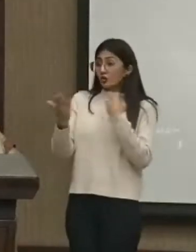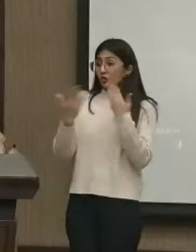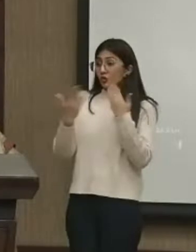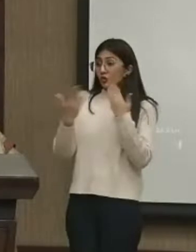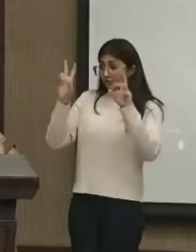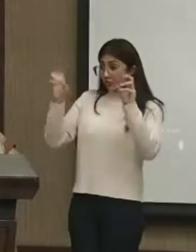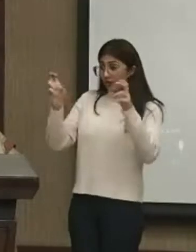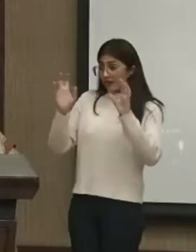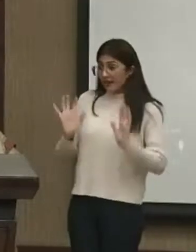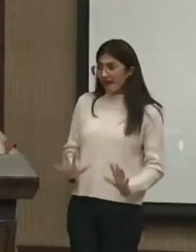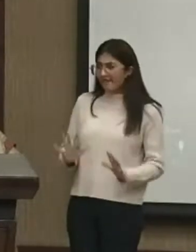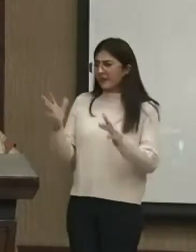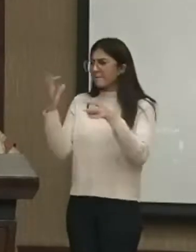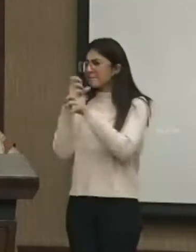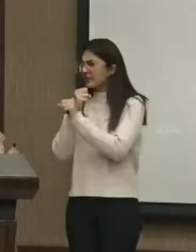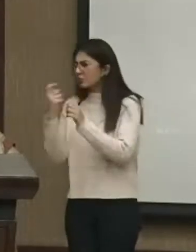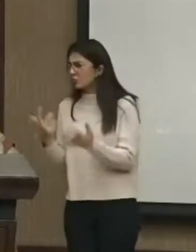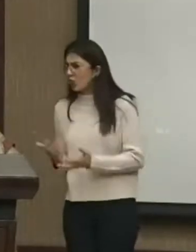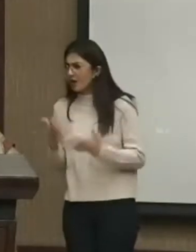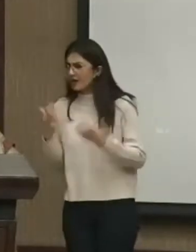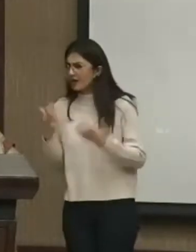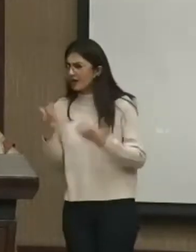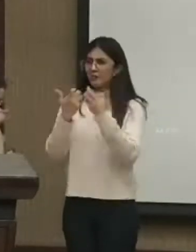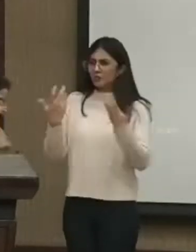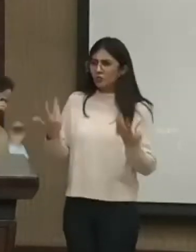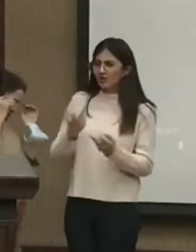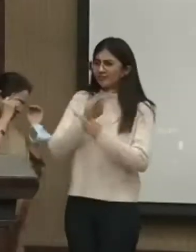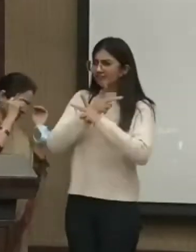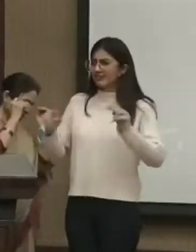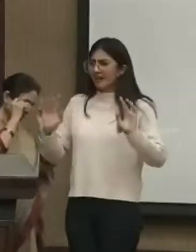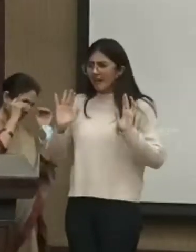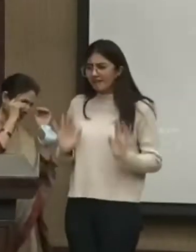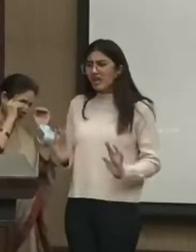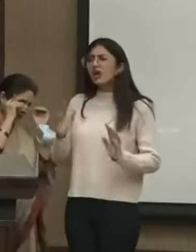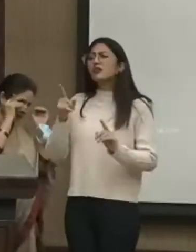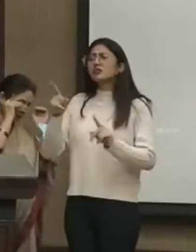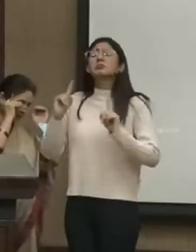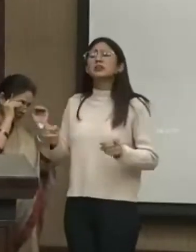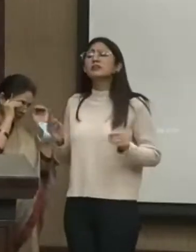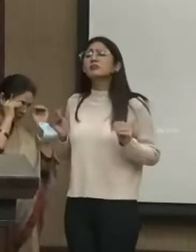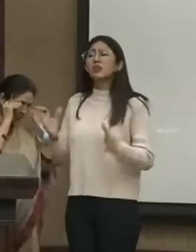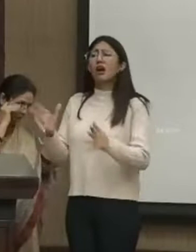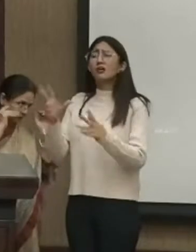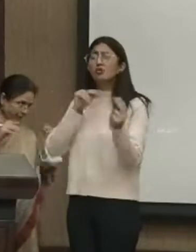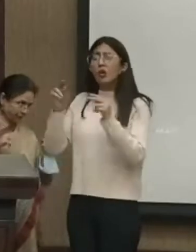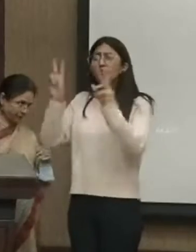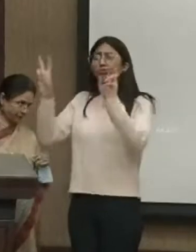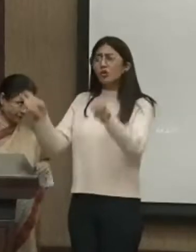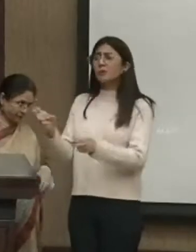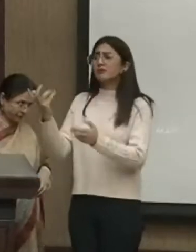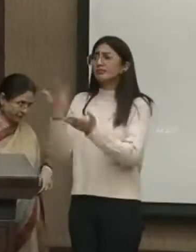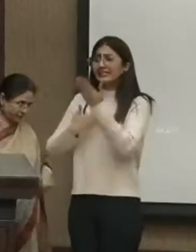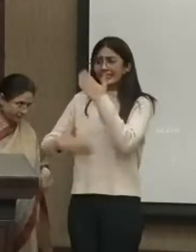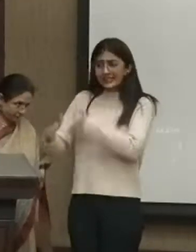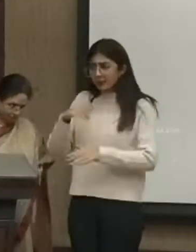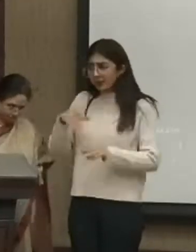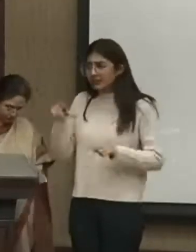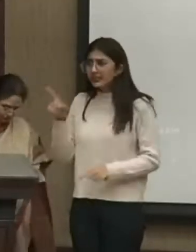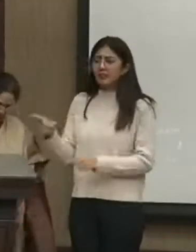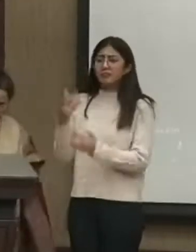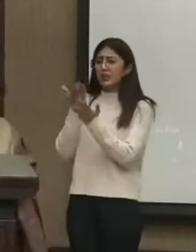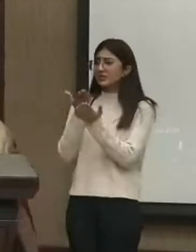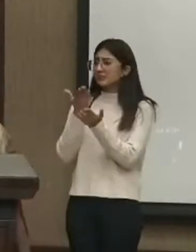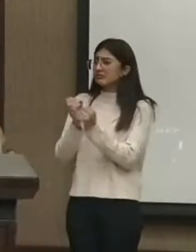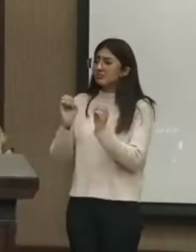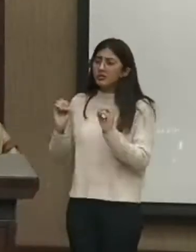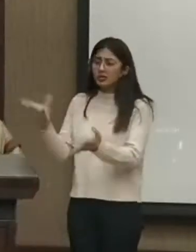the issues and the gaps, I think we need to also start talking about people with disability participating in the mainstream